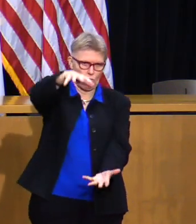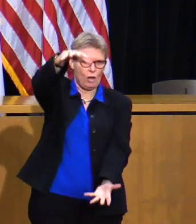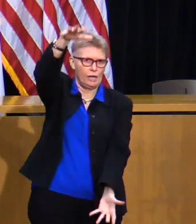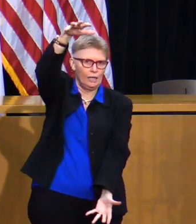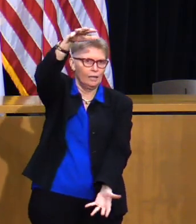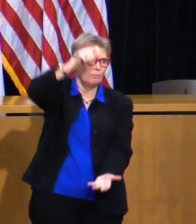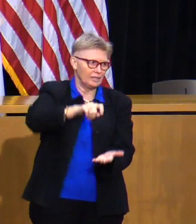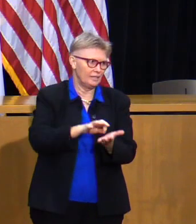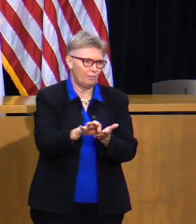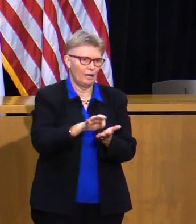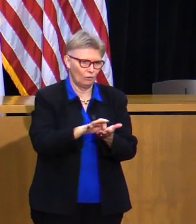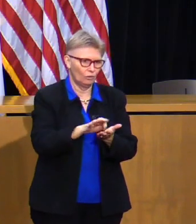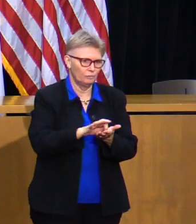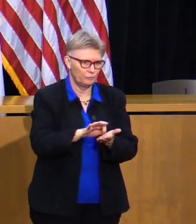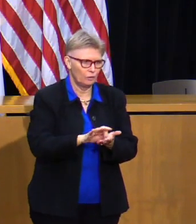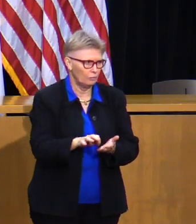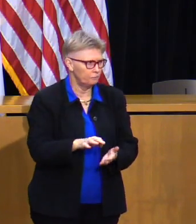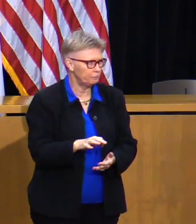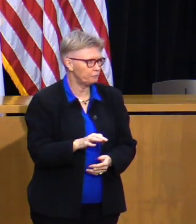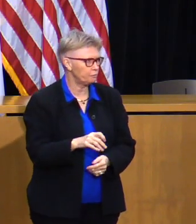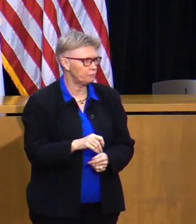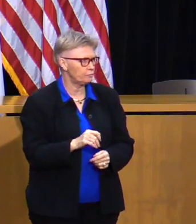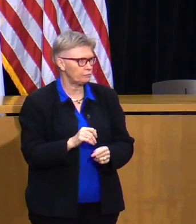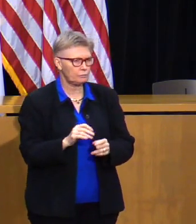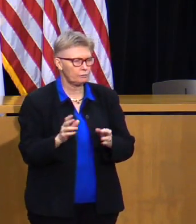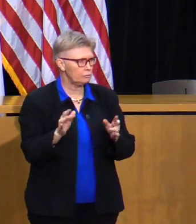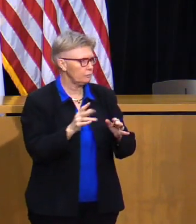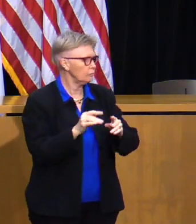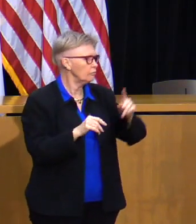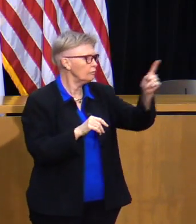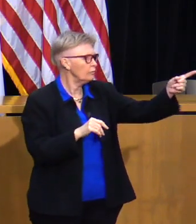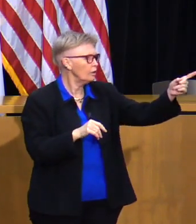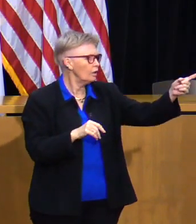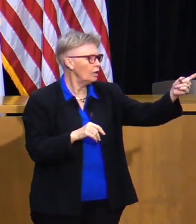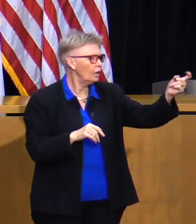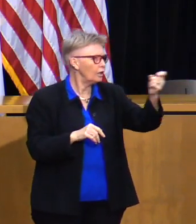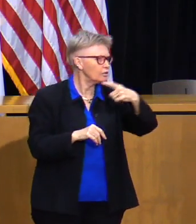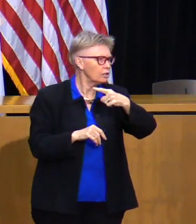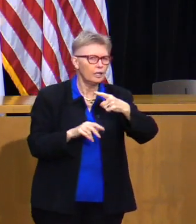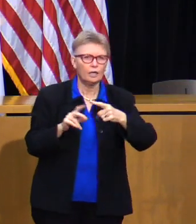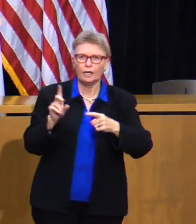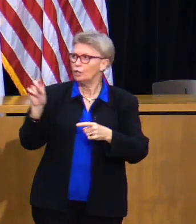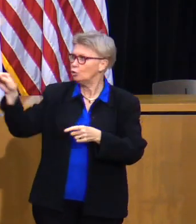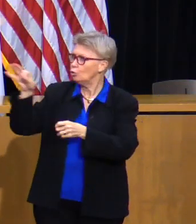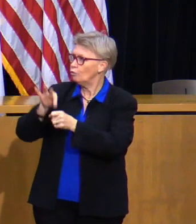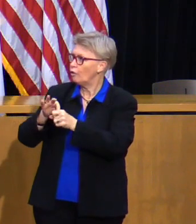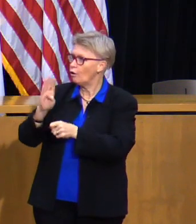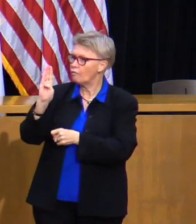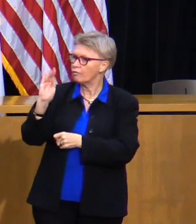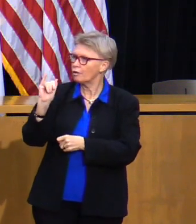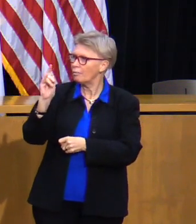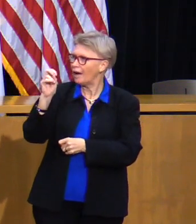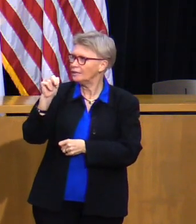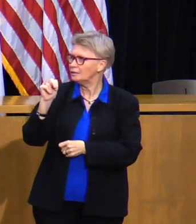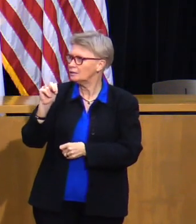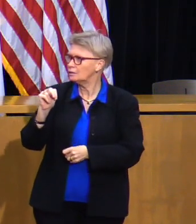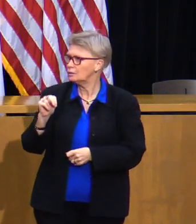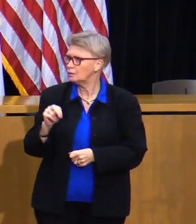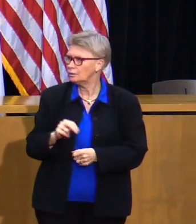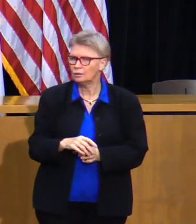with. How are you going to monitor Joe Biden? Pardon me? Did you vote for Joe Biden? I blanked